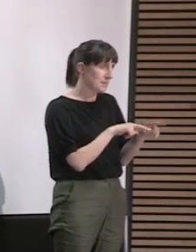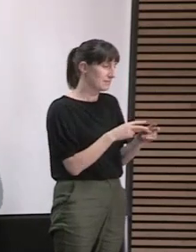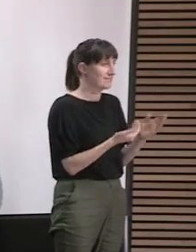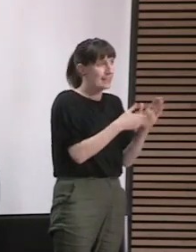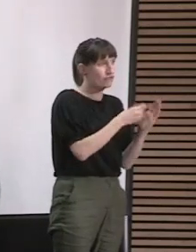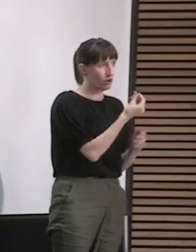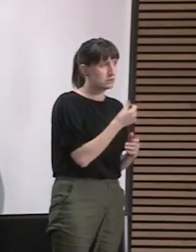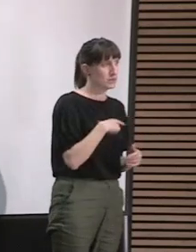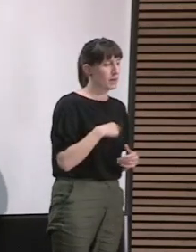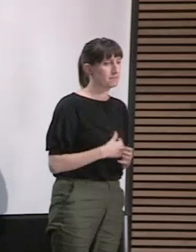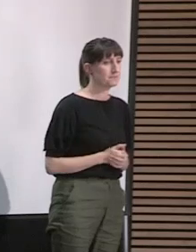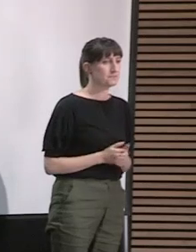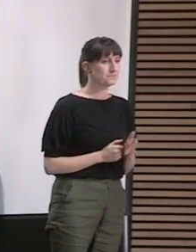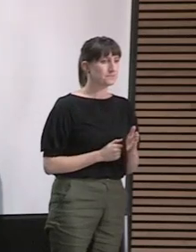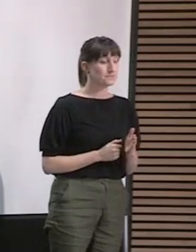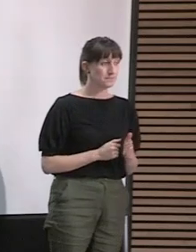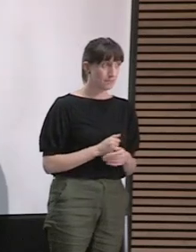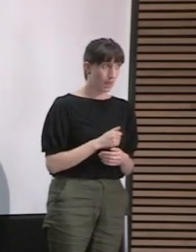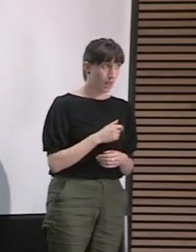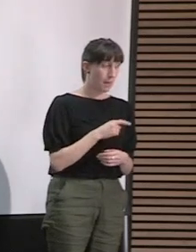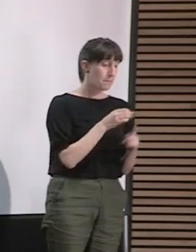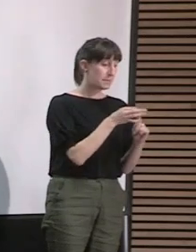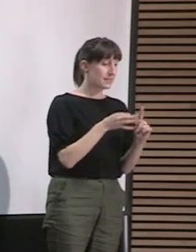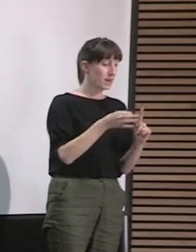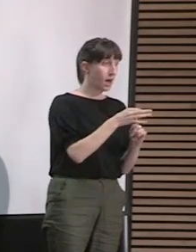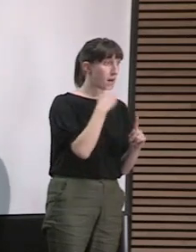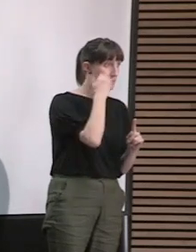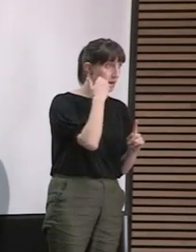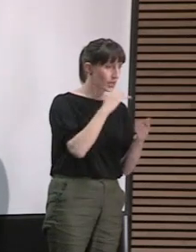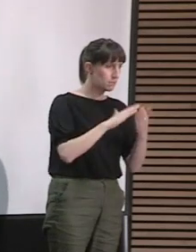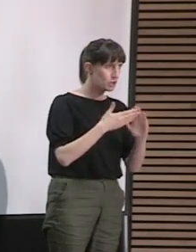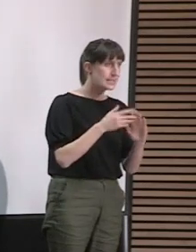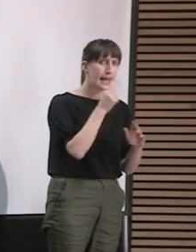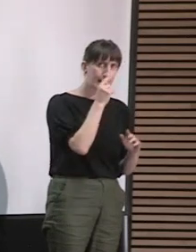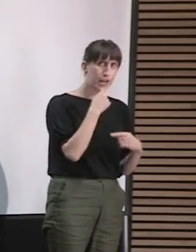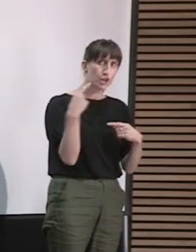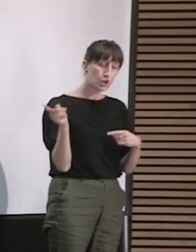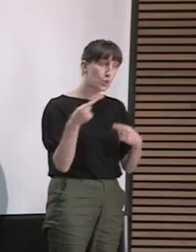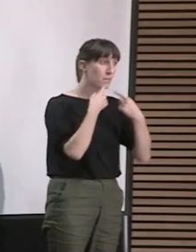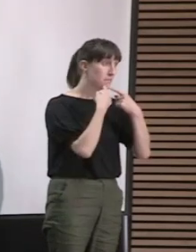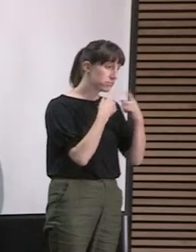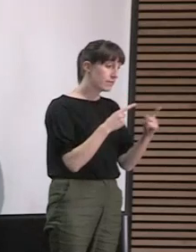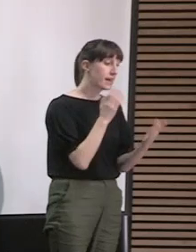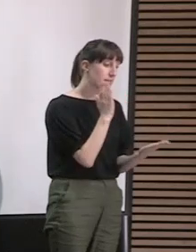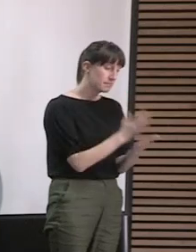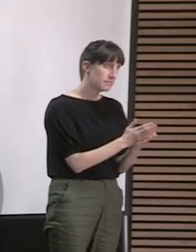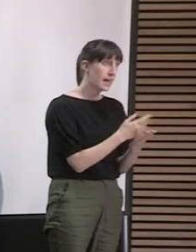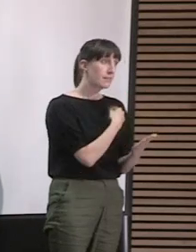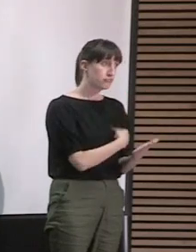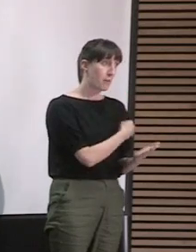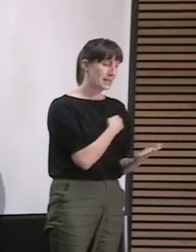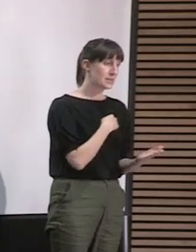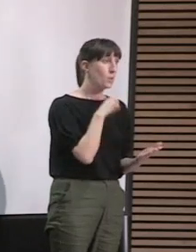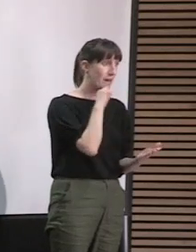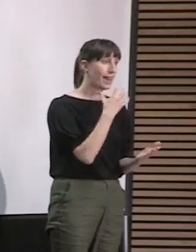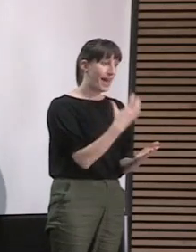communities that there will be Māori and Pacifica in those staffing, in those pop-up stations? Is that a guarantee you can give them? Well, I